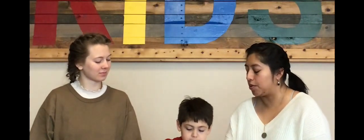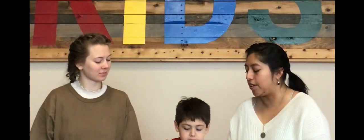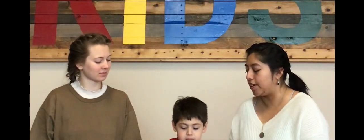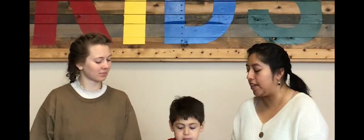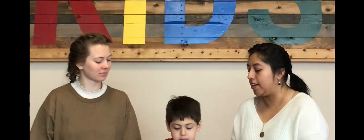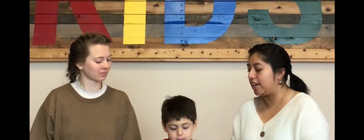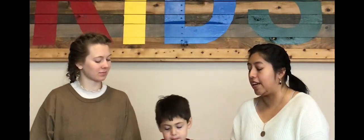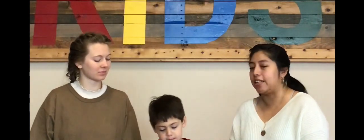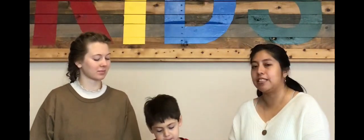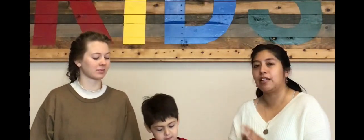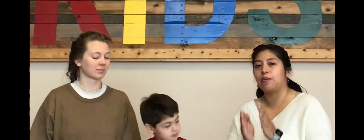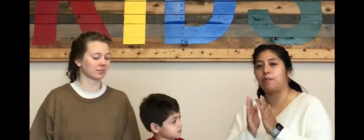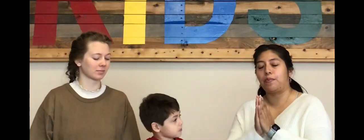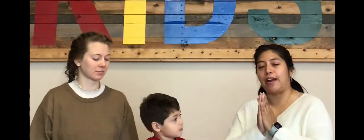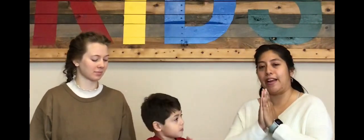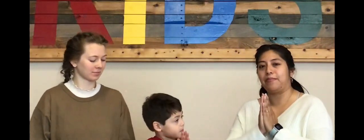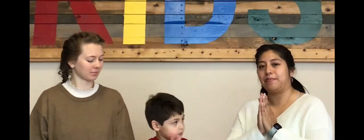word is pray.